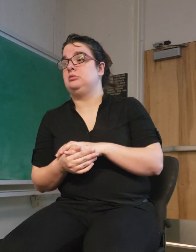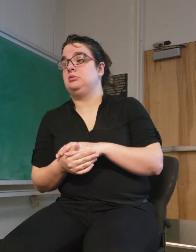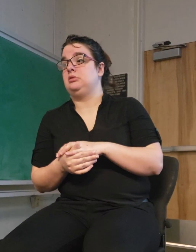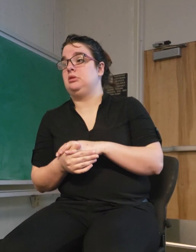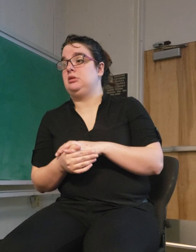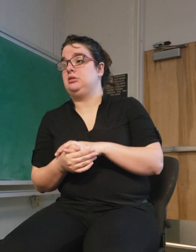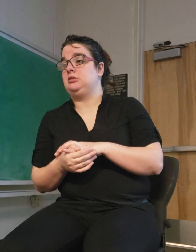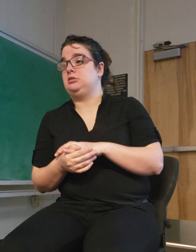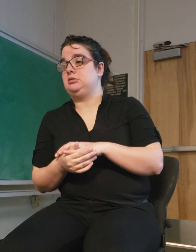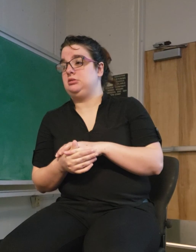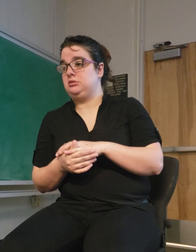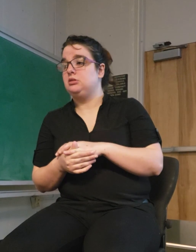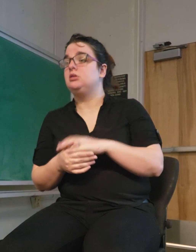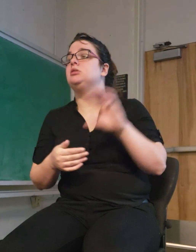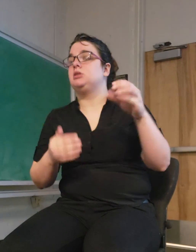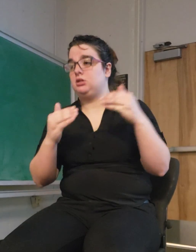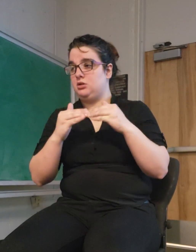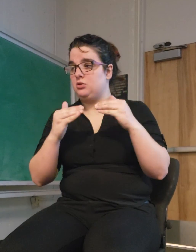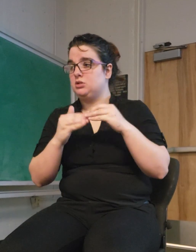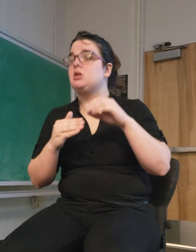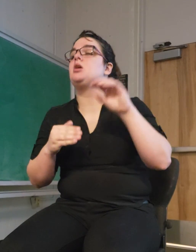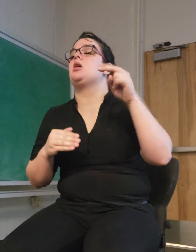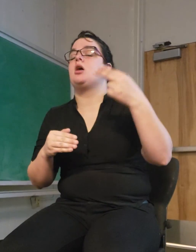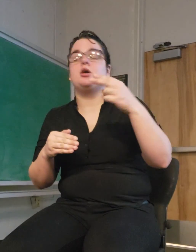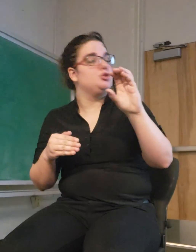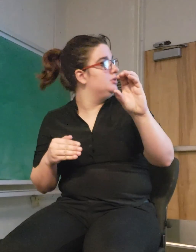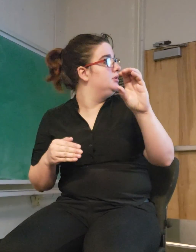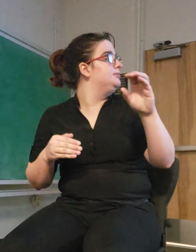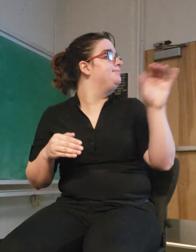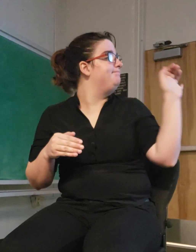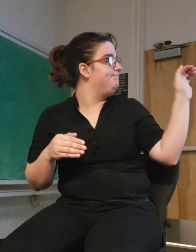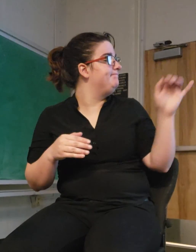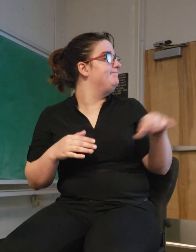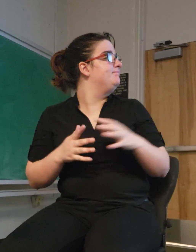is measured in meters. What I'm going to do though is I'm wanting to calculate